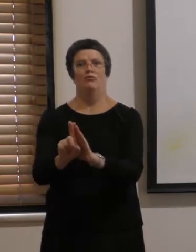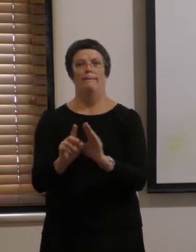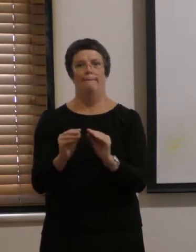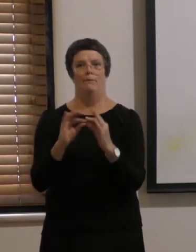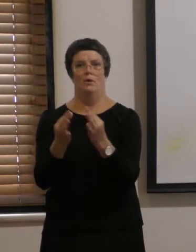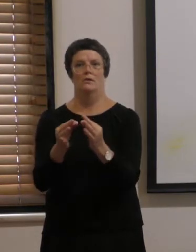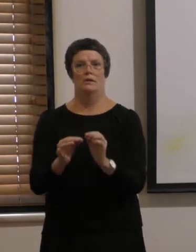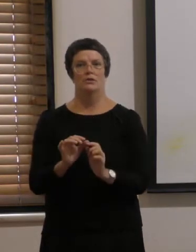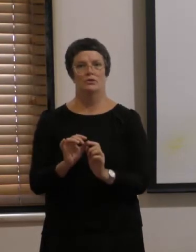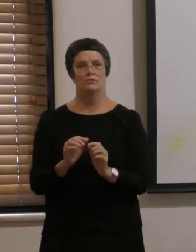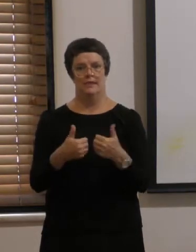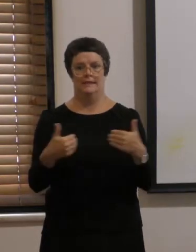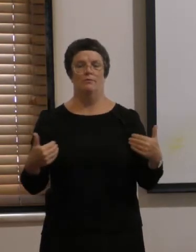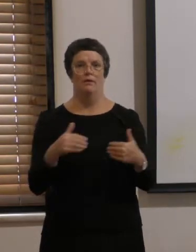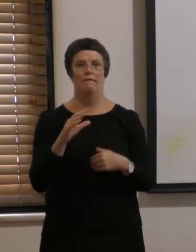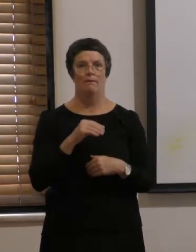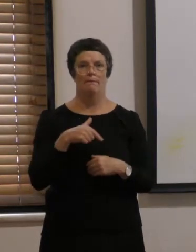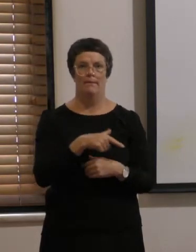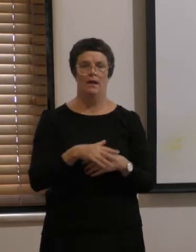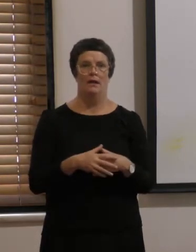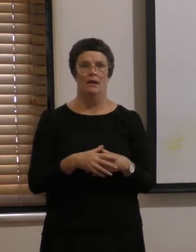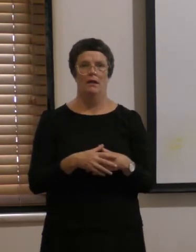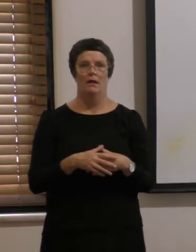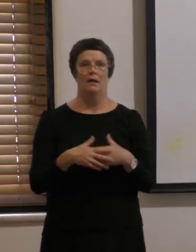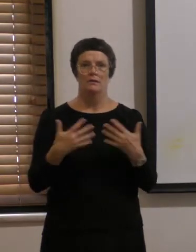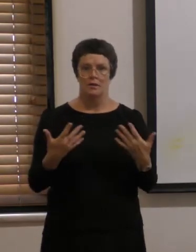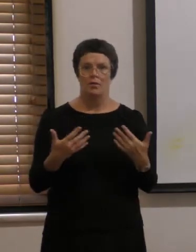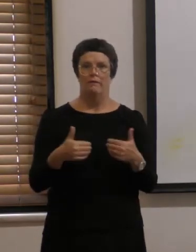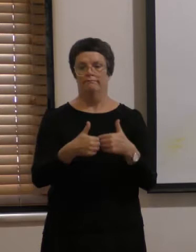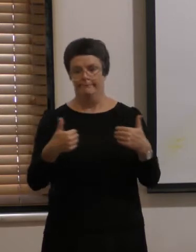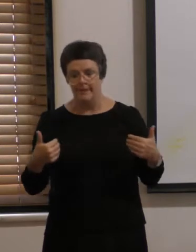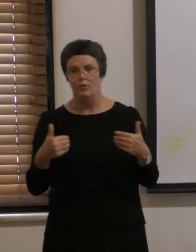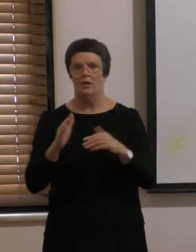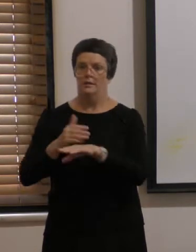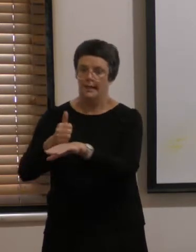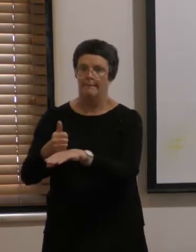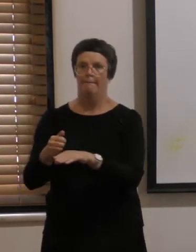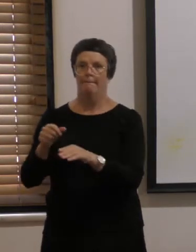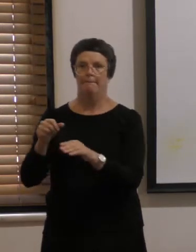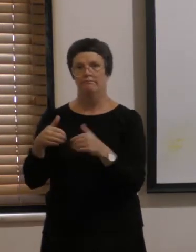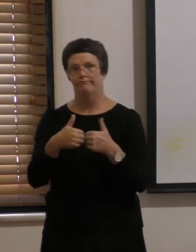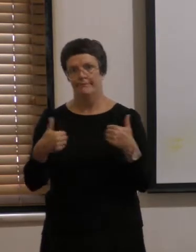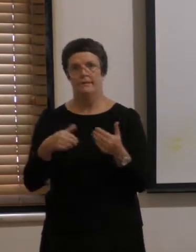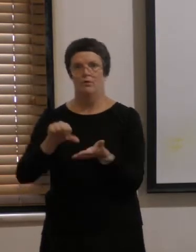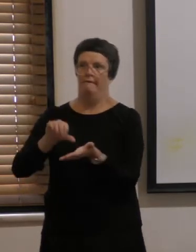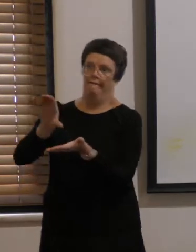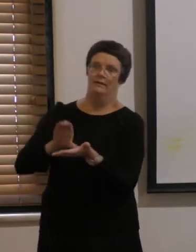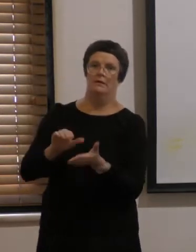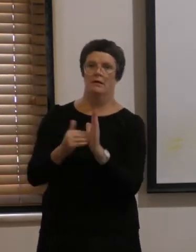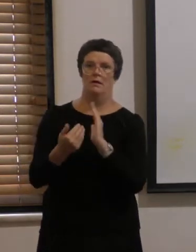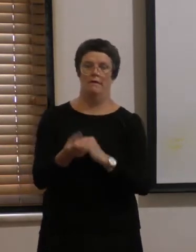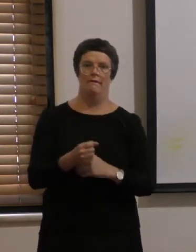So we've, gone through all that process and obtained separate funding. So